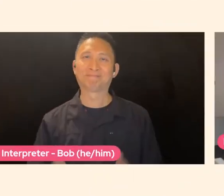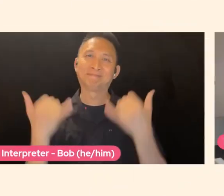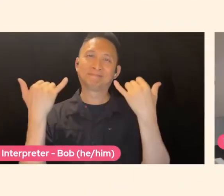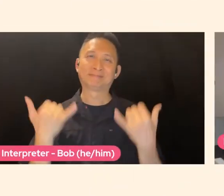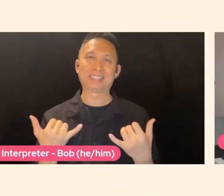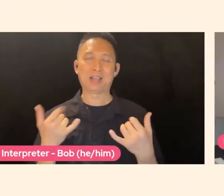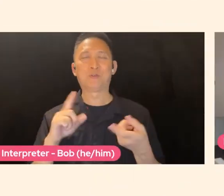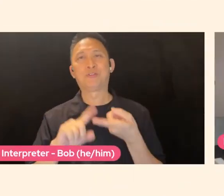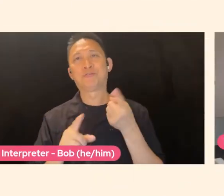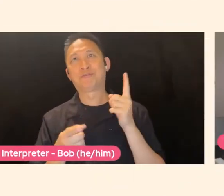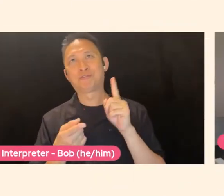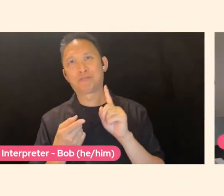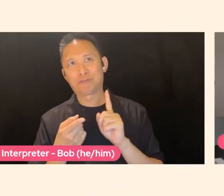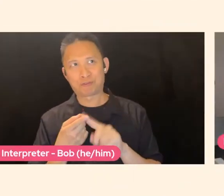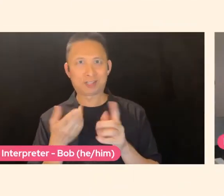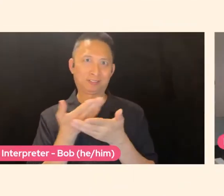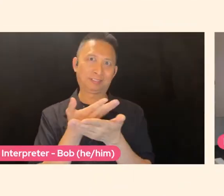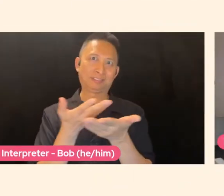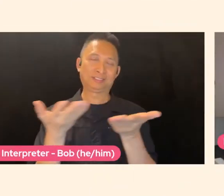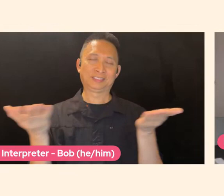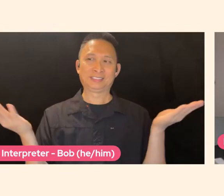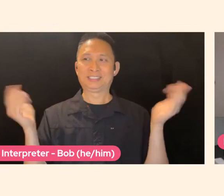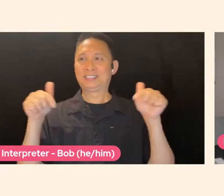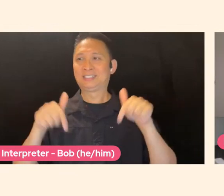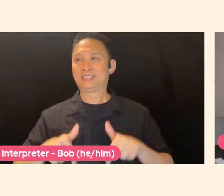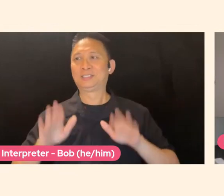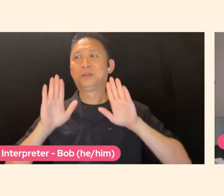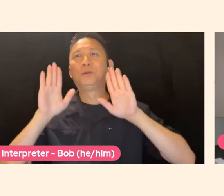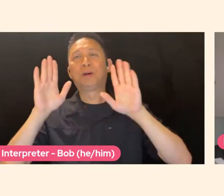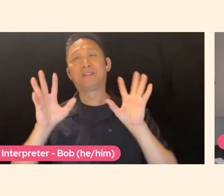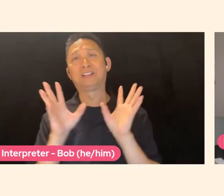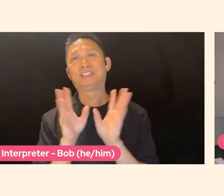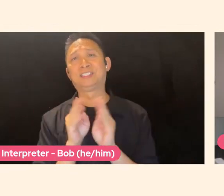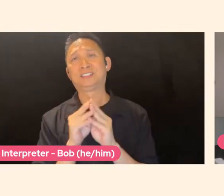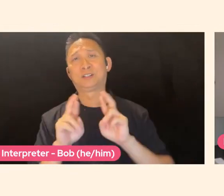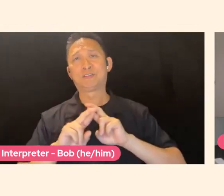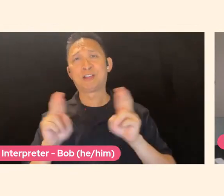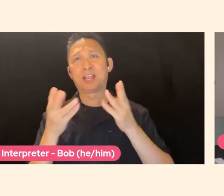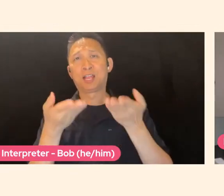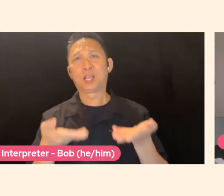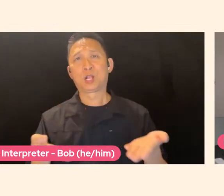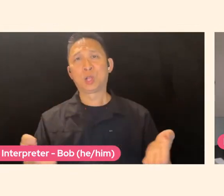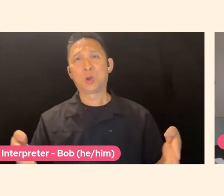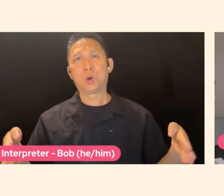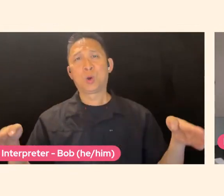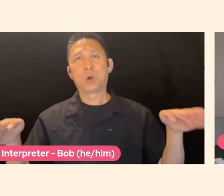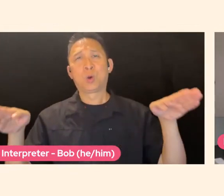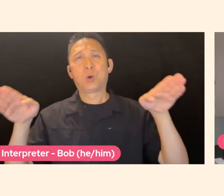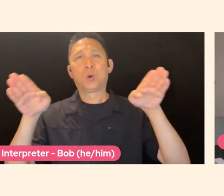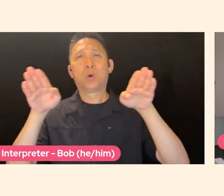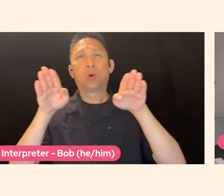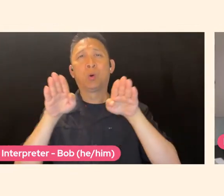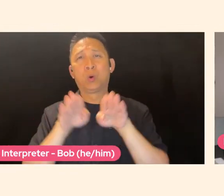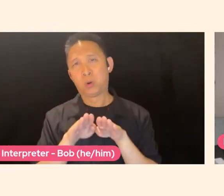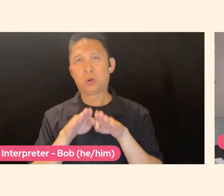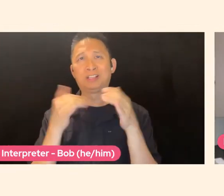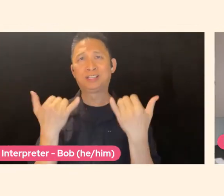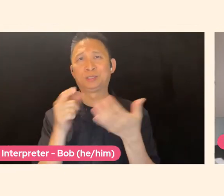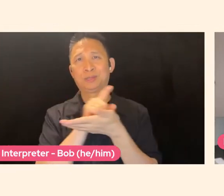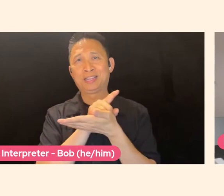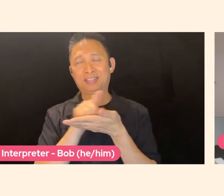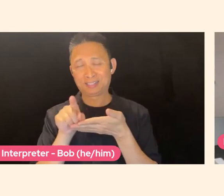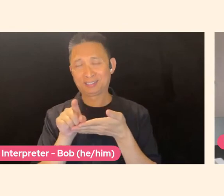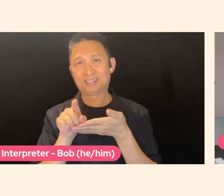we bring this enlightening session of the Open House LGBTQ+ Elder Services Housing Symposium to a close, I want